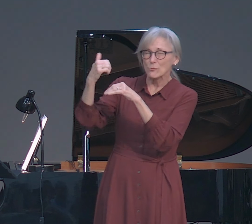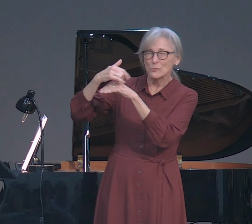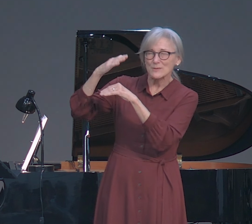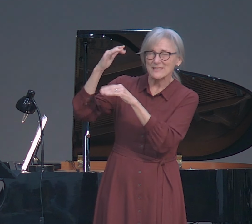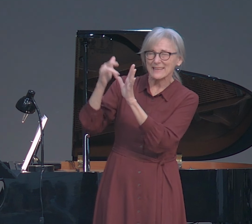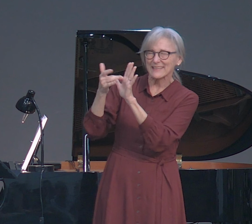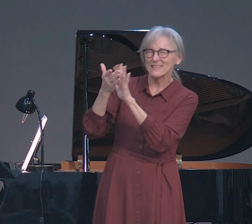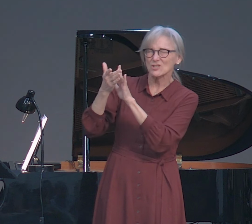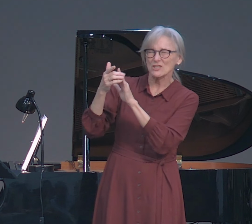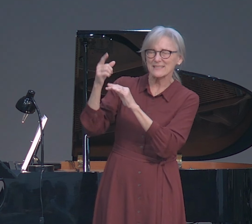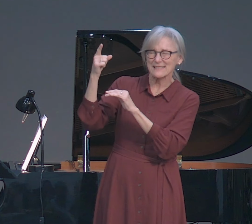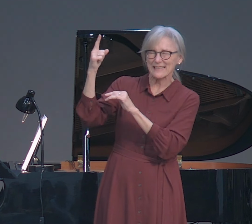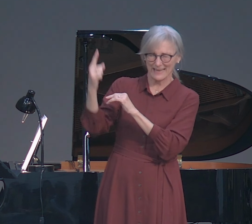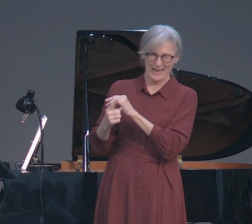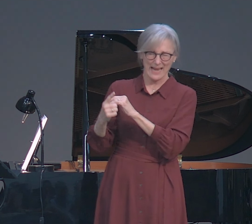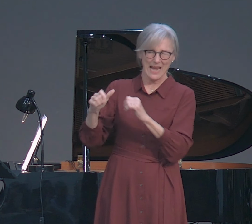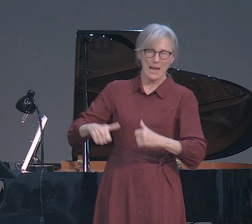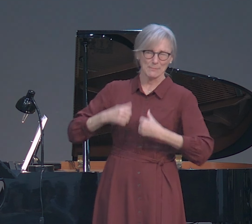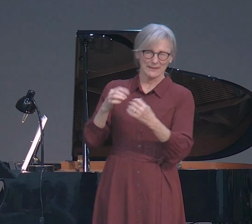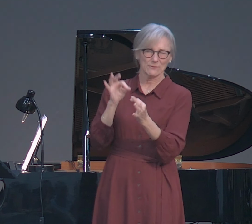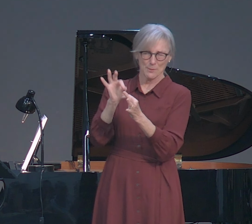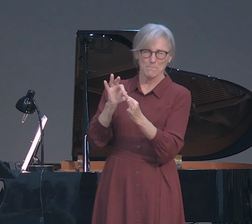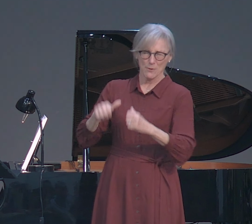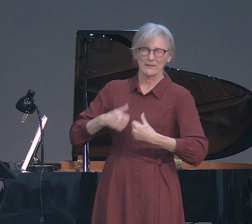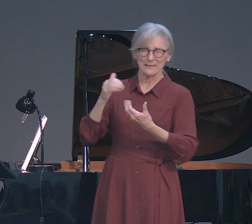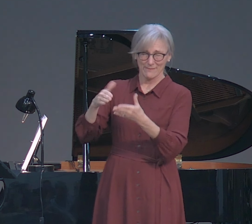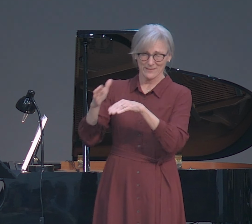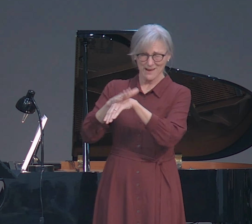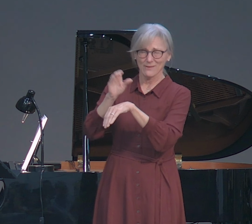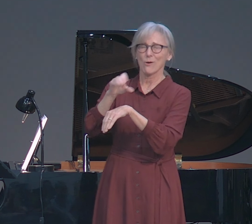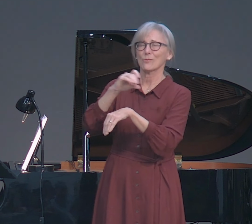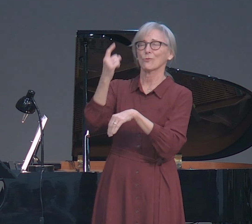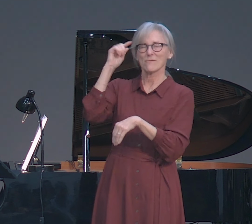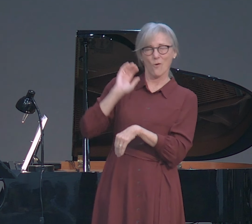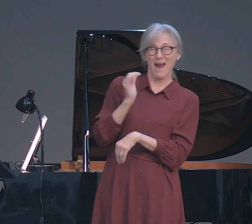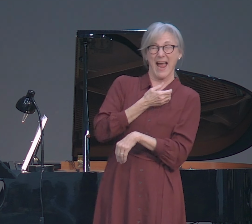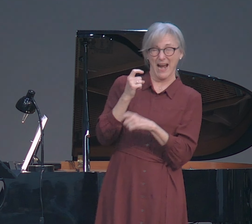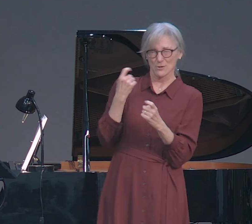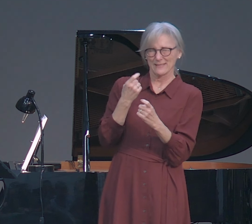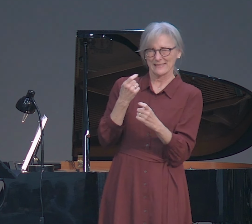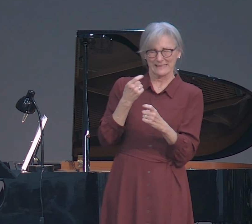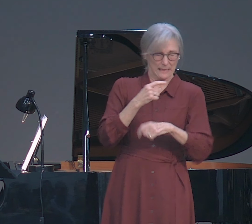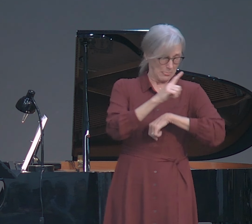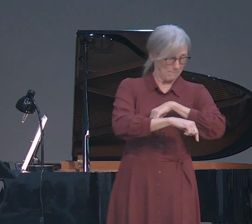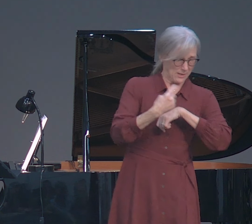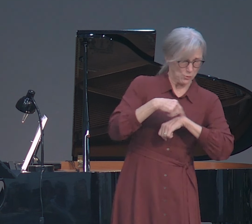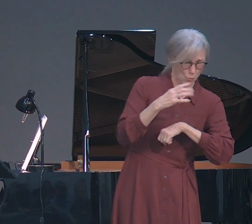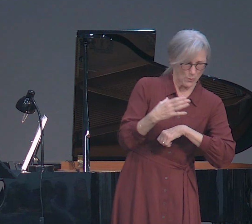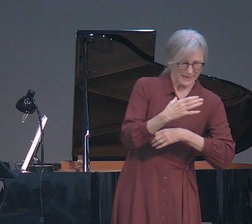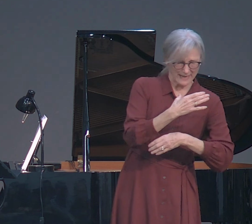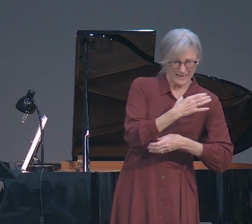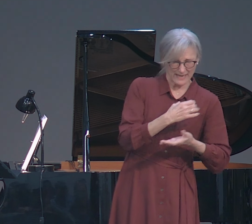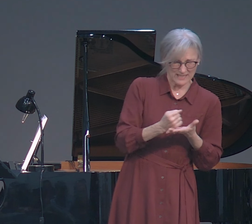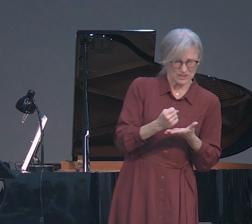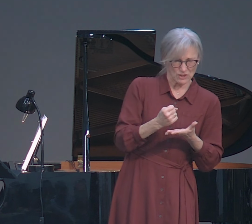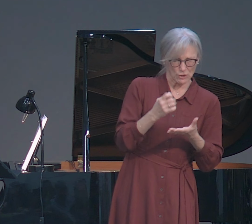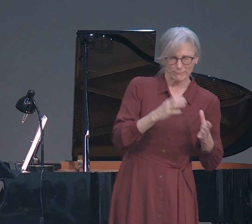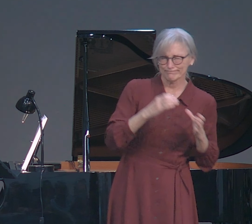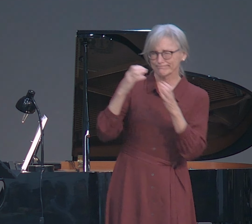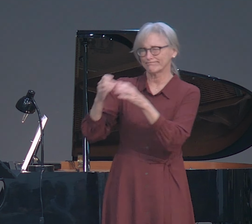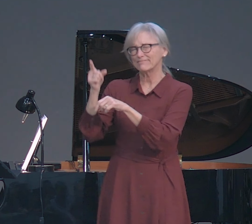life and die upon a cross for our sins, for the punishment that we deserved. And we know that for those who come